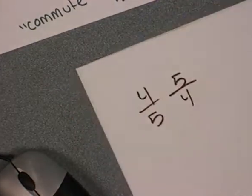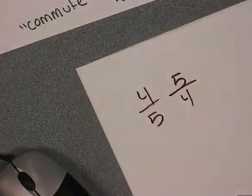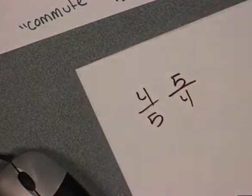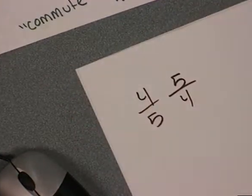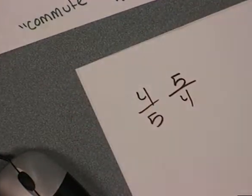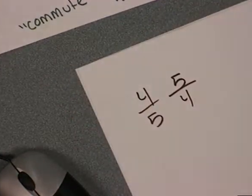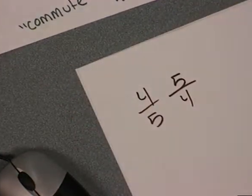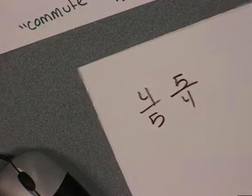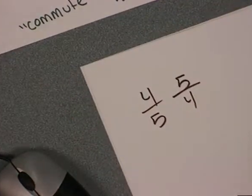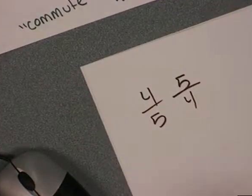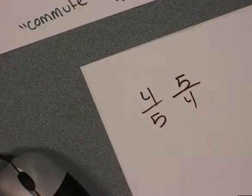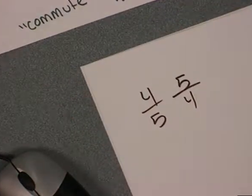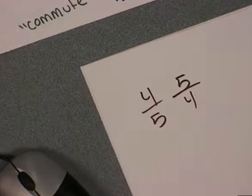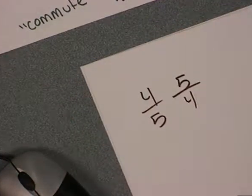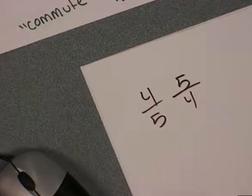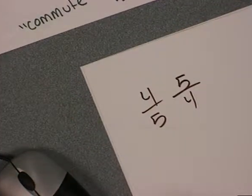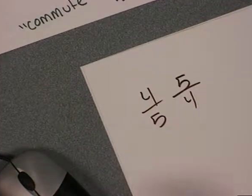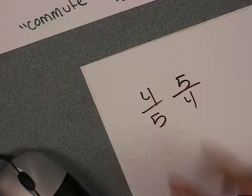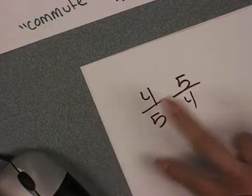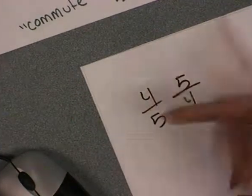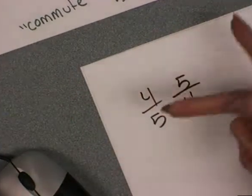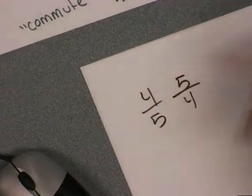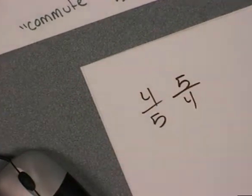right? Yes. Okay, so you flip it.